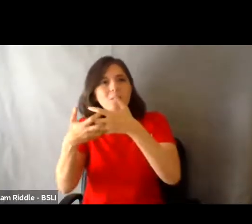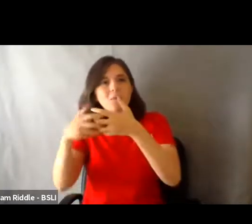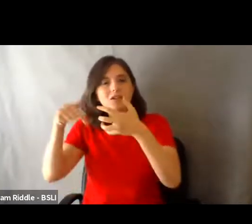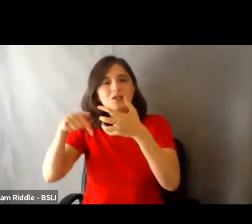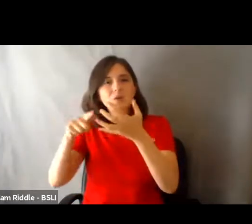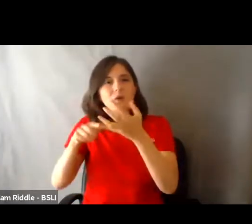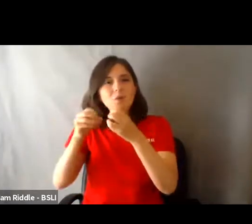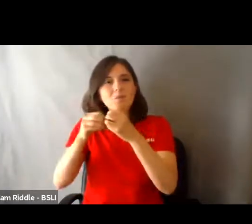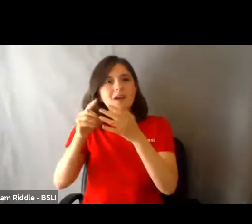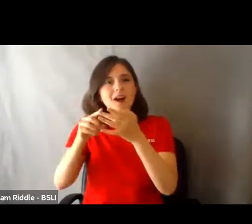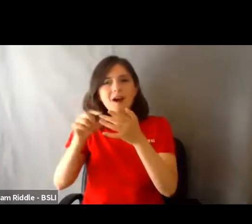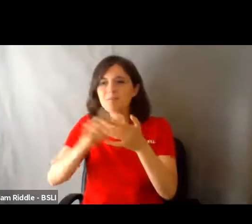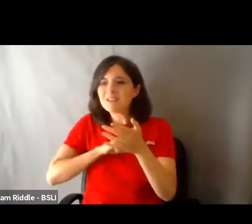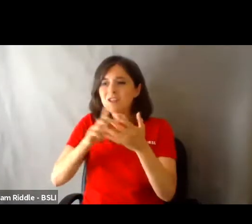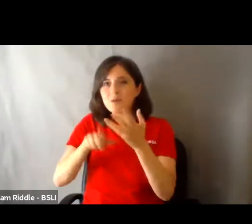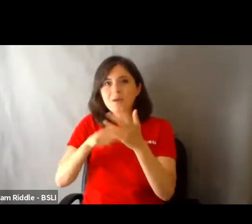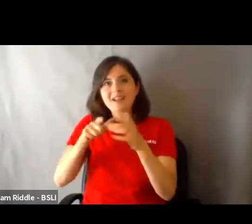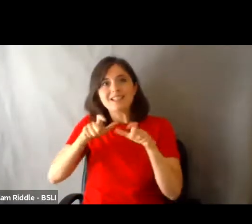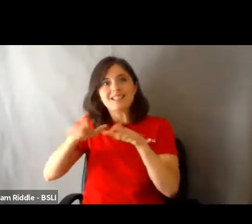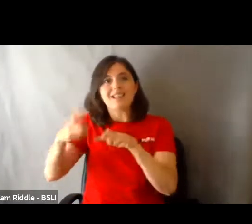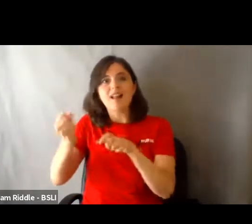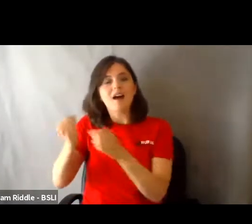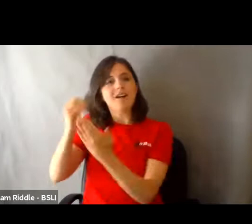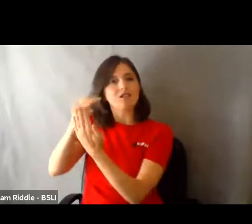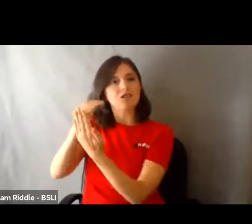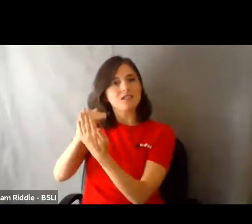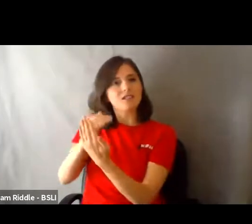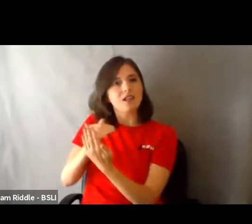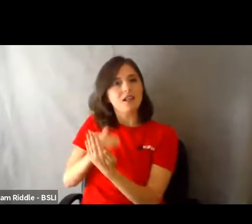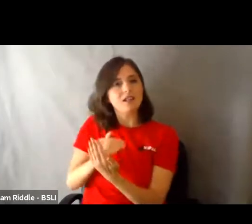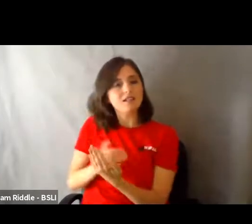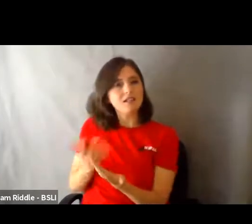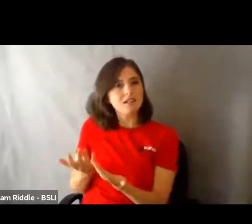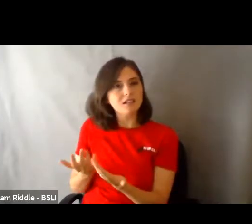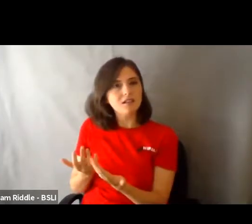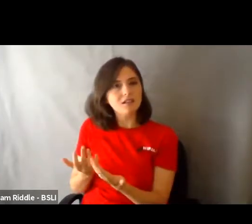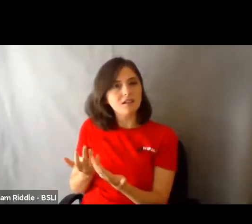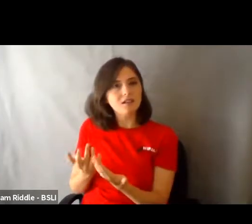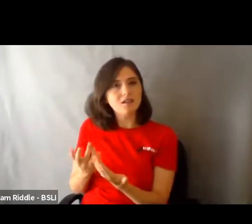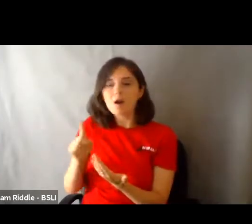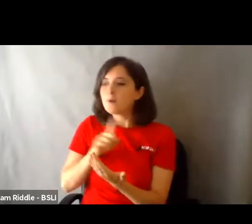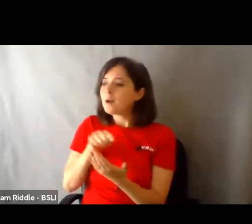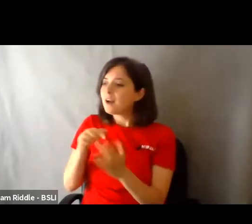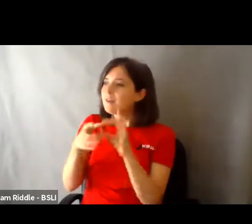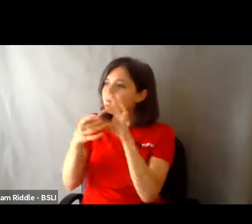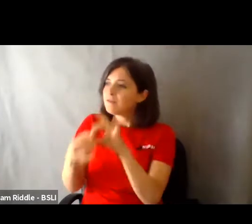brought back. If a UBI implies that conditionality around